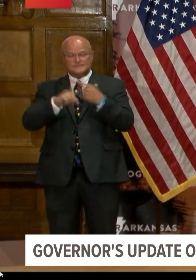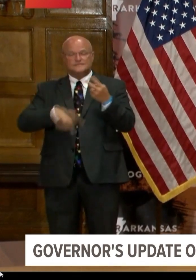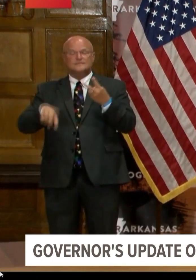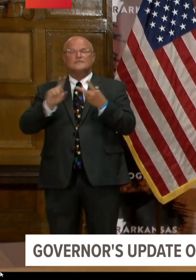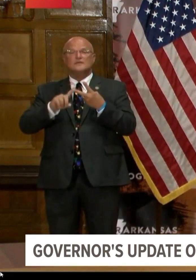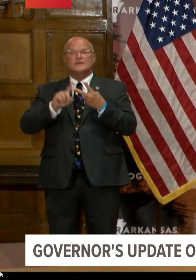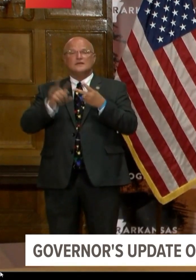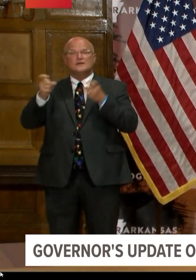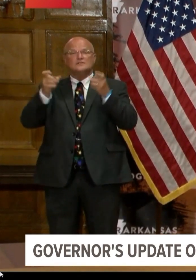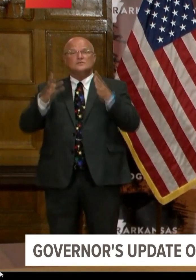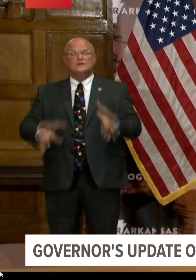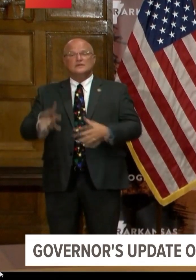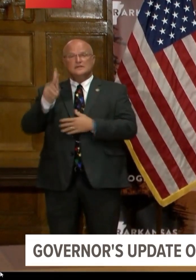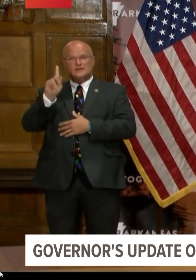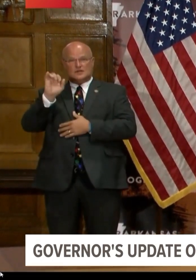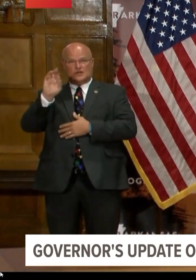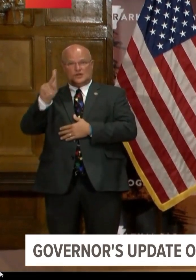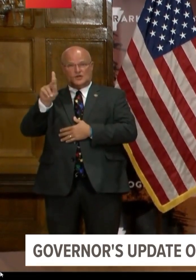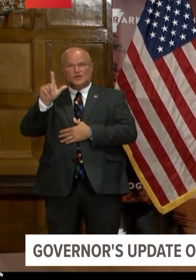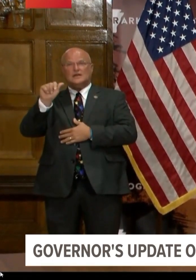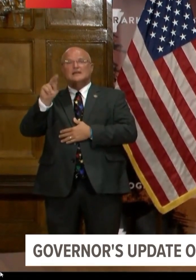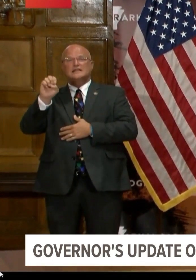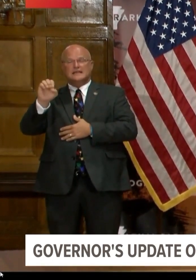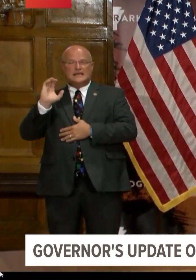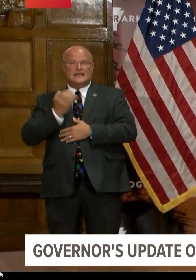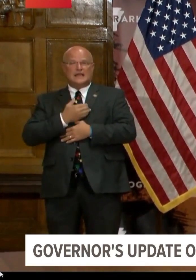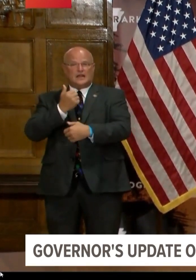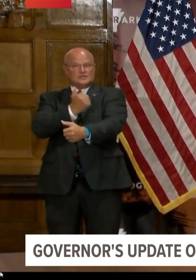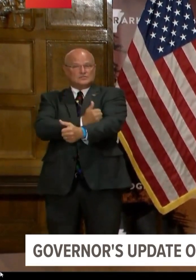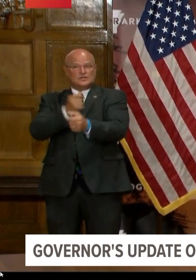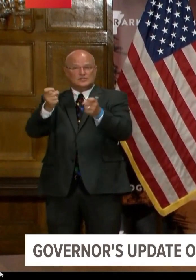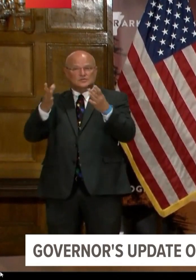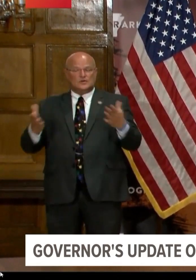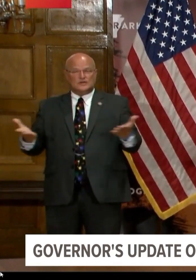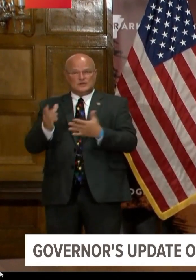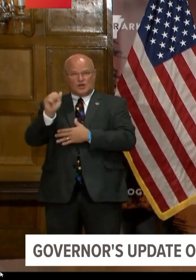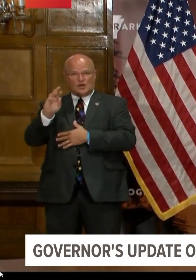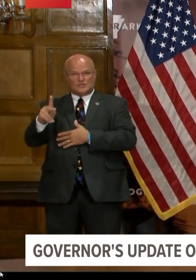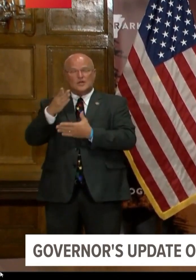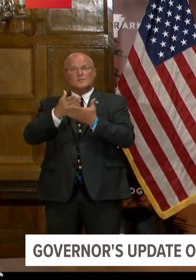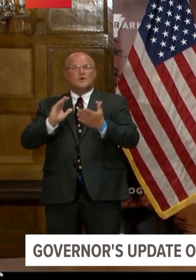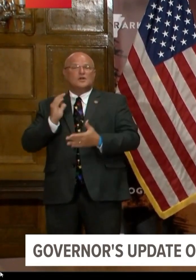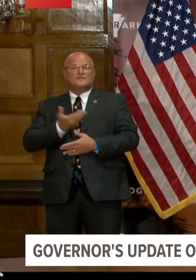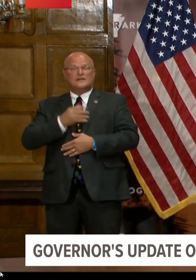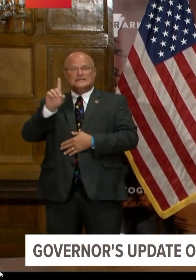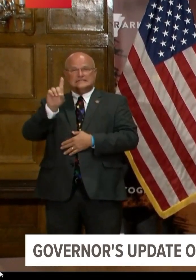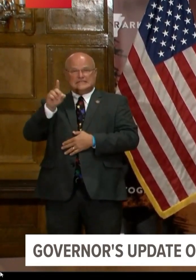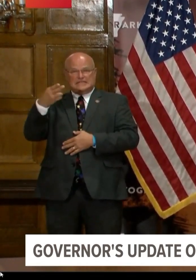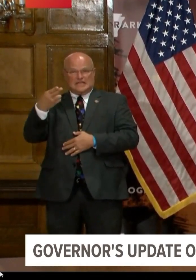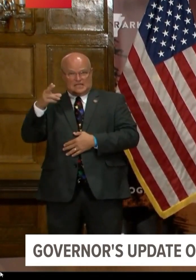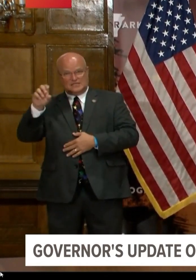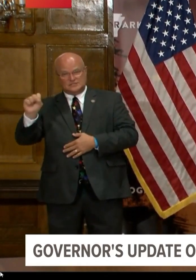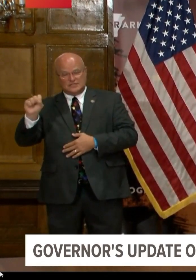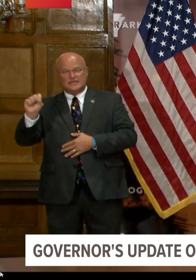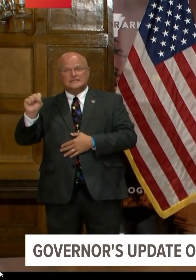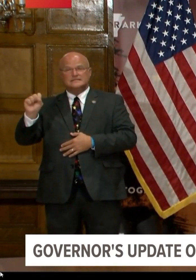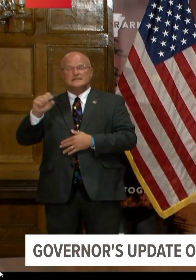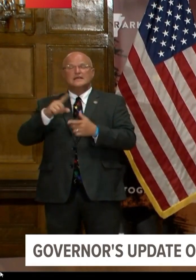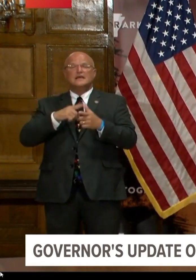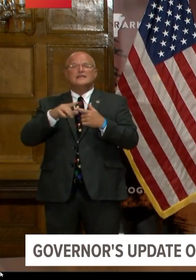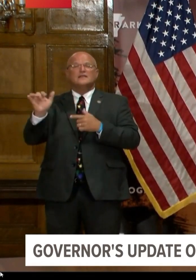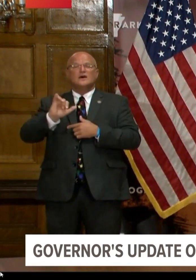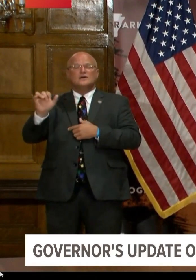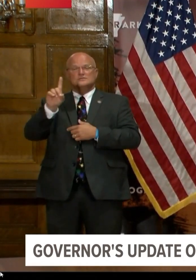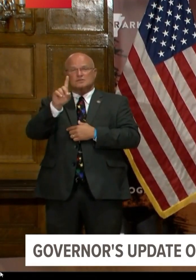also have Director Kirk Lane, who is our drug director in Arkansas, part of our DHS, and then